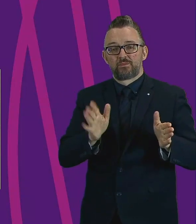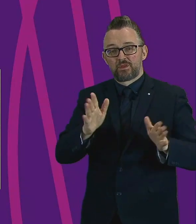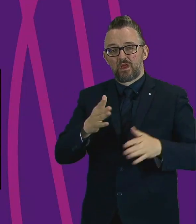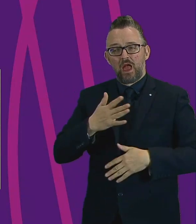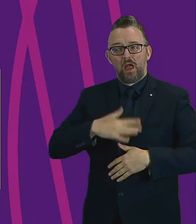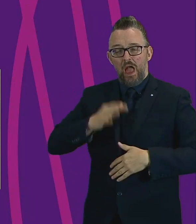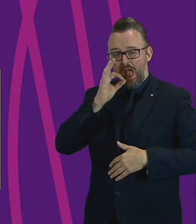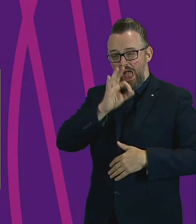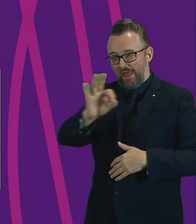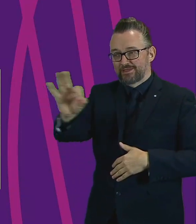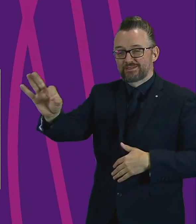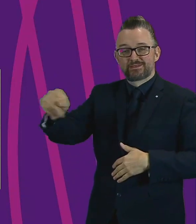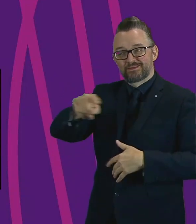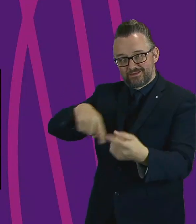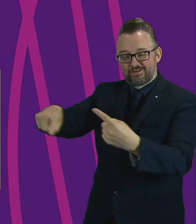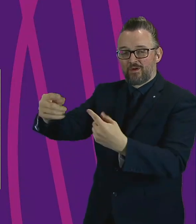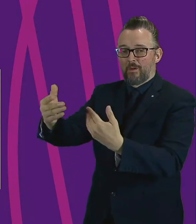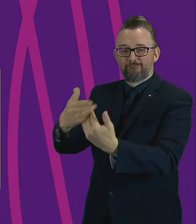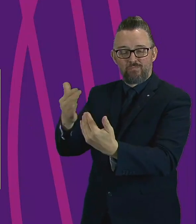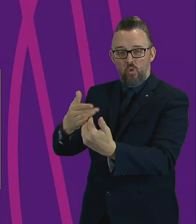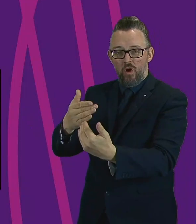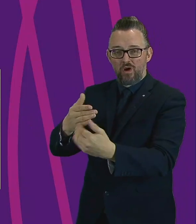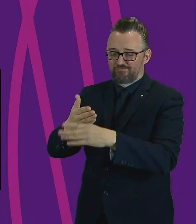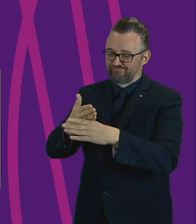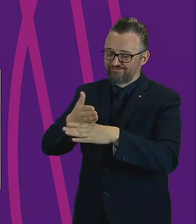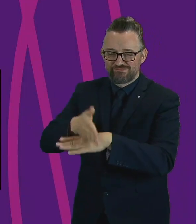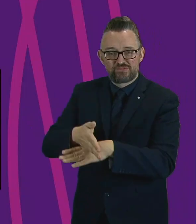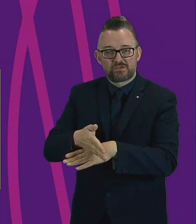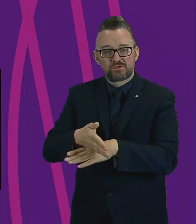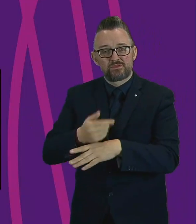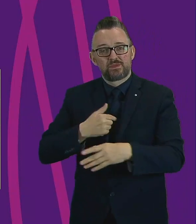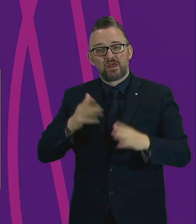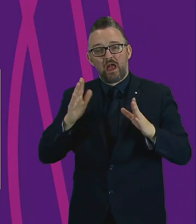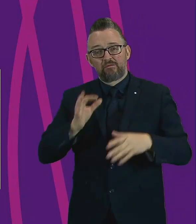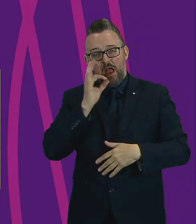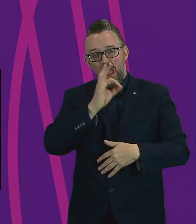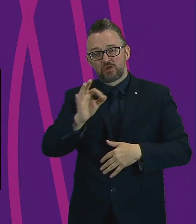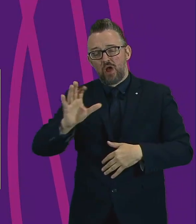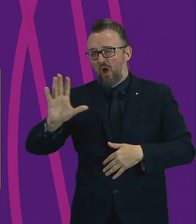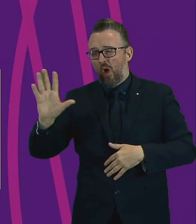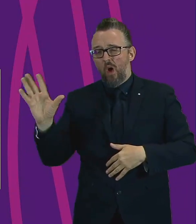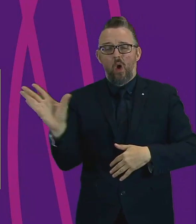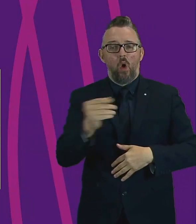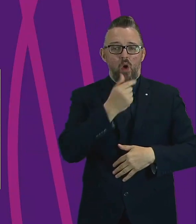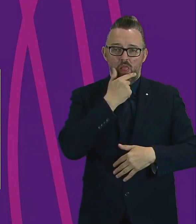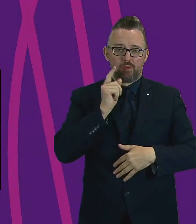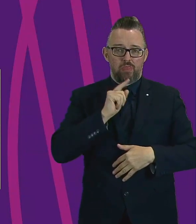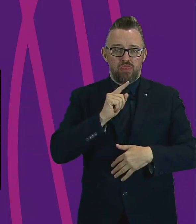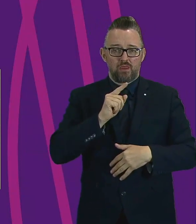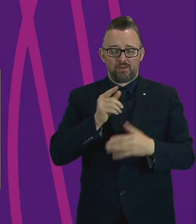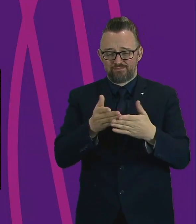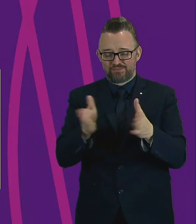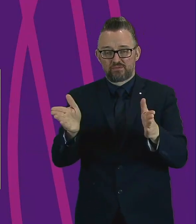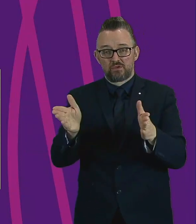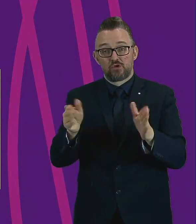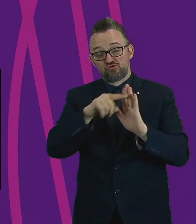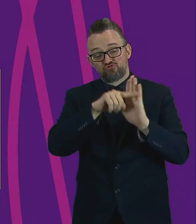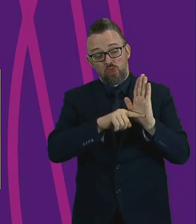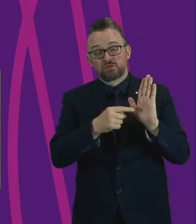again, and more again from all of us. I have to ask every single person to please keep to the